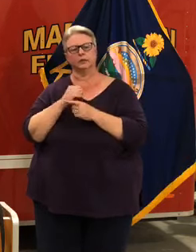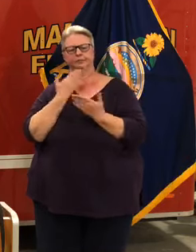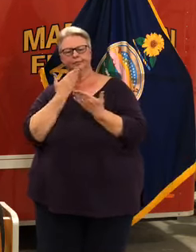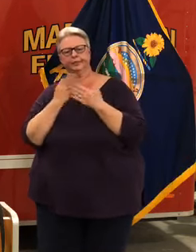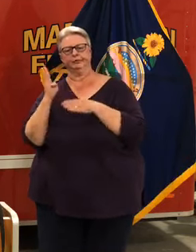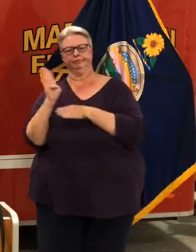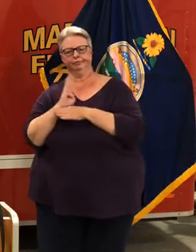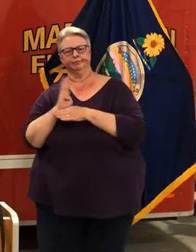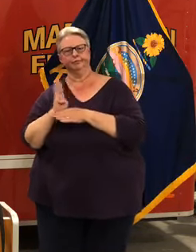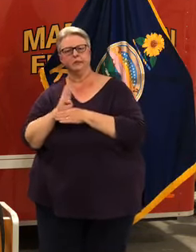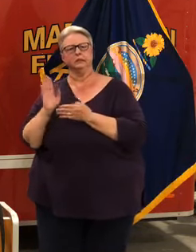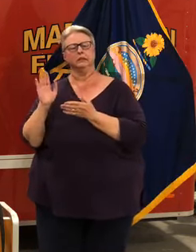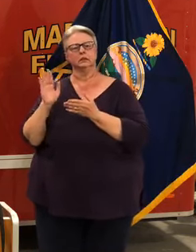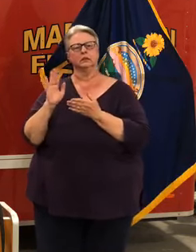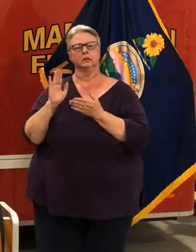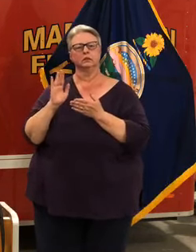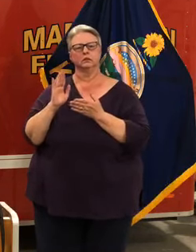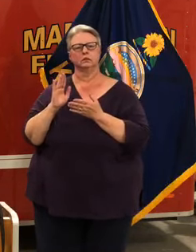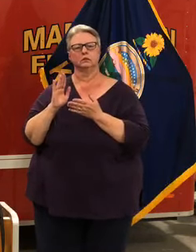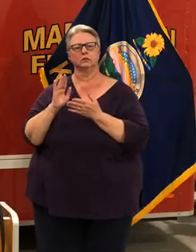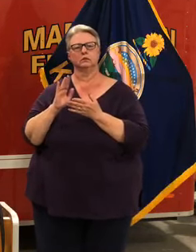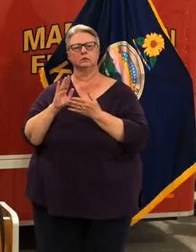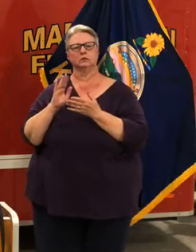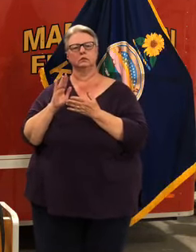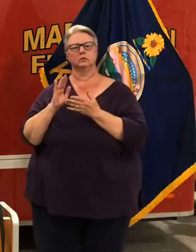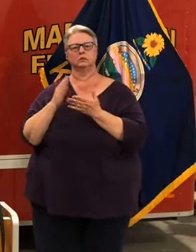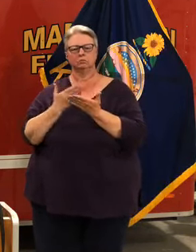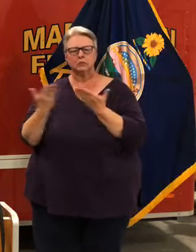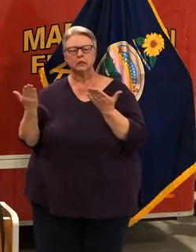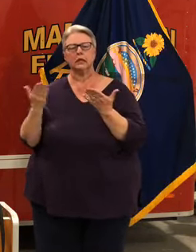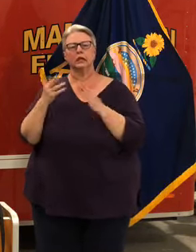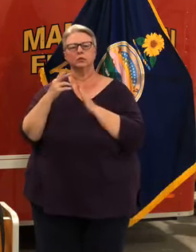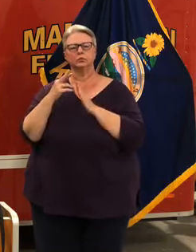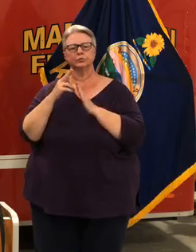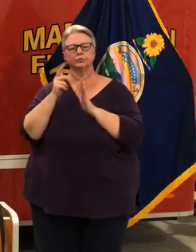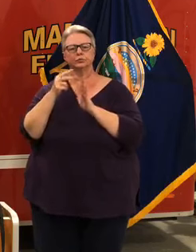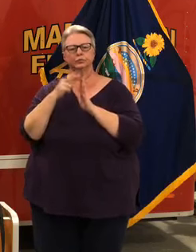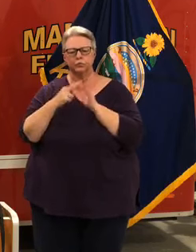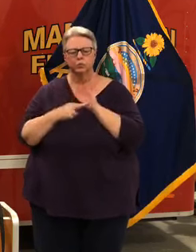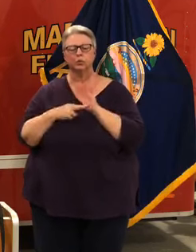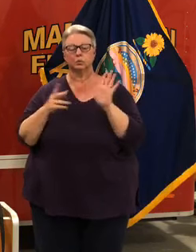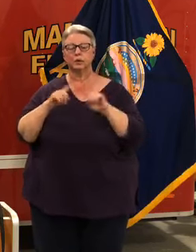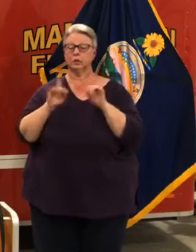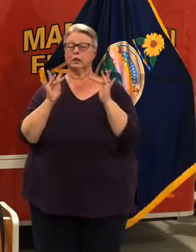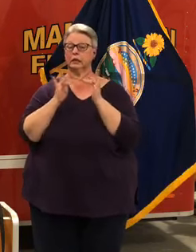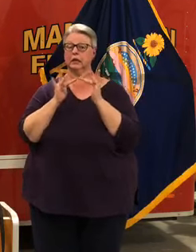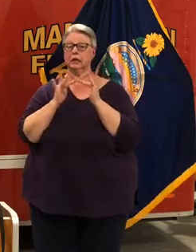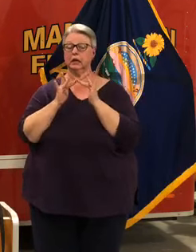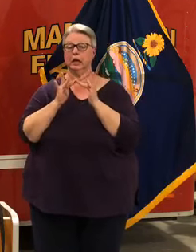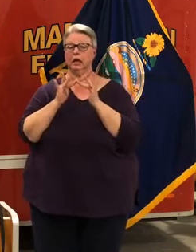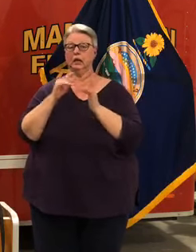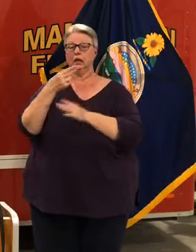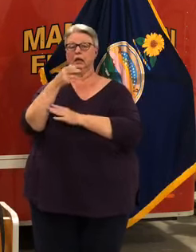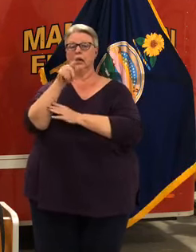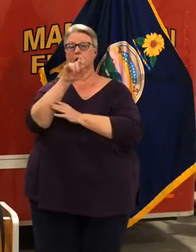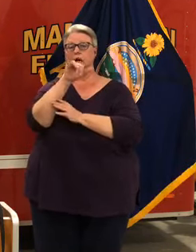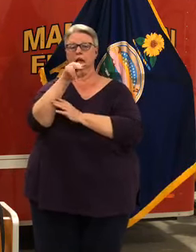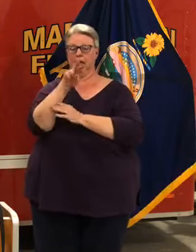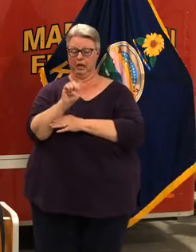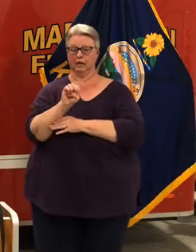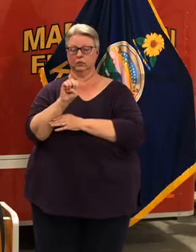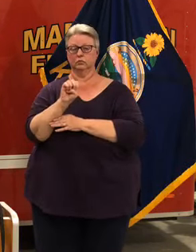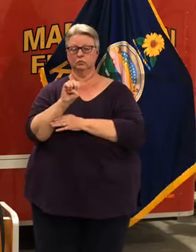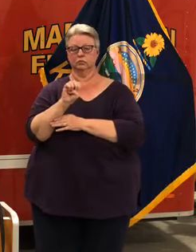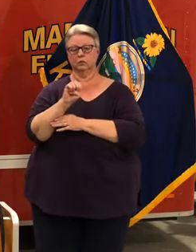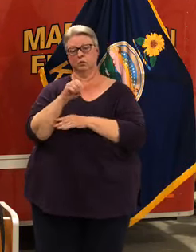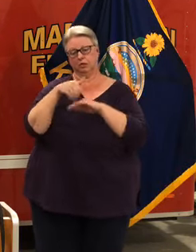business practices, but you can go ahead and contact the hotline for that information, and we can forward it to